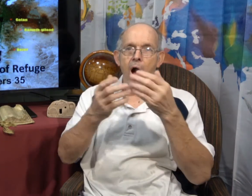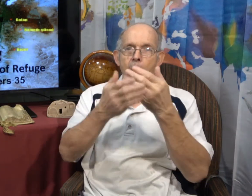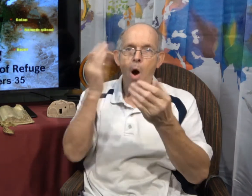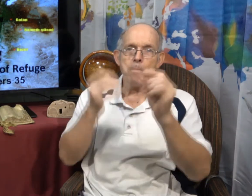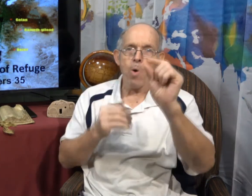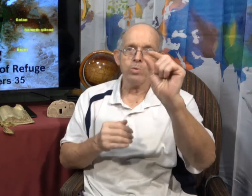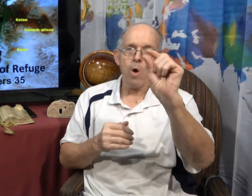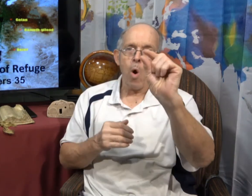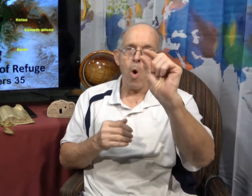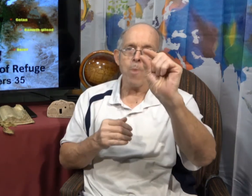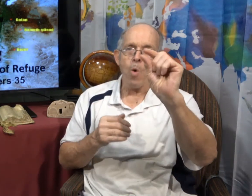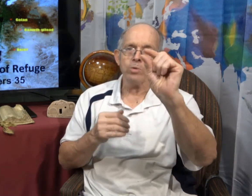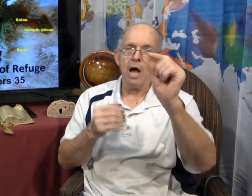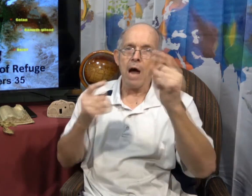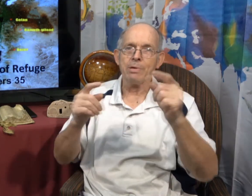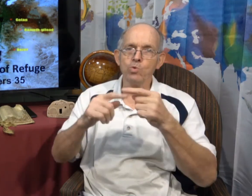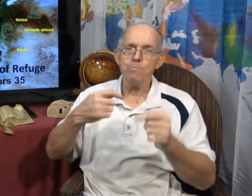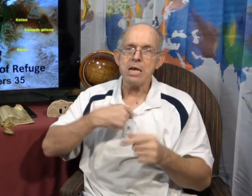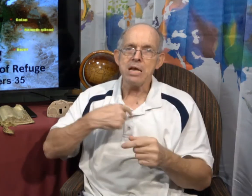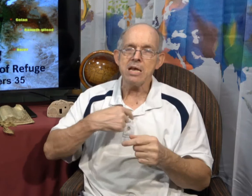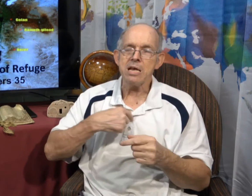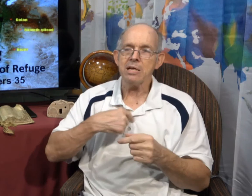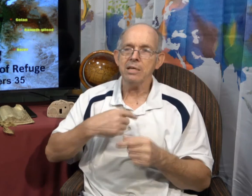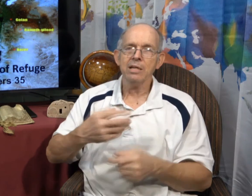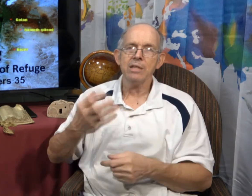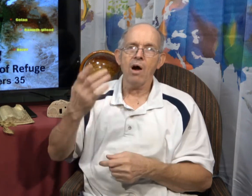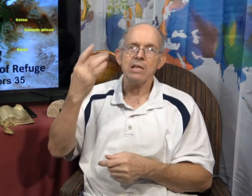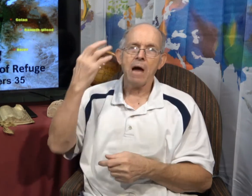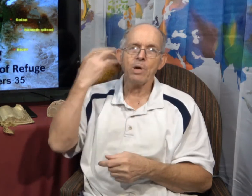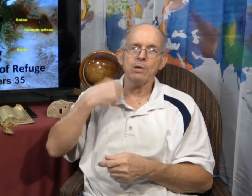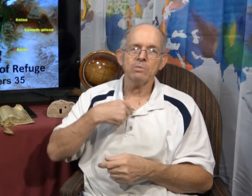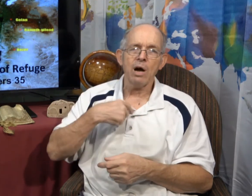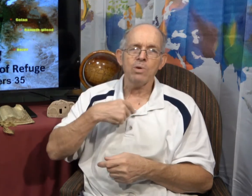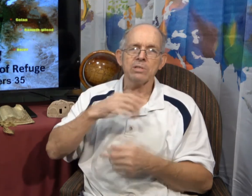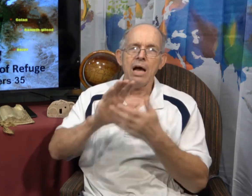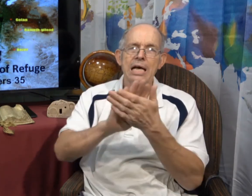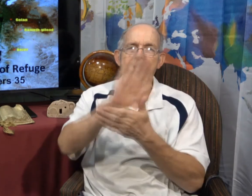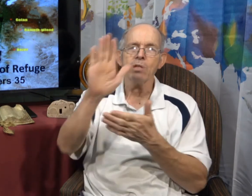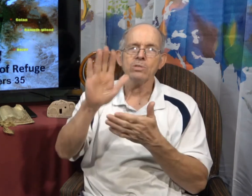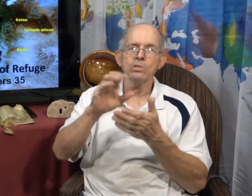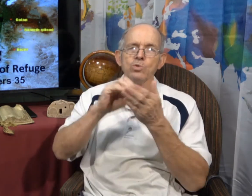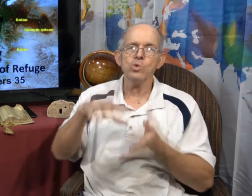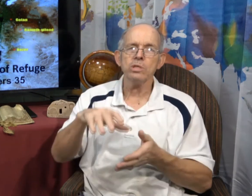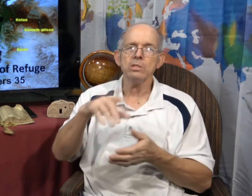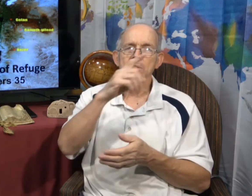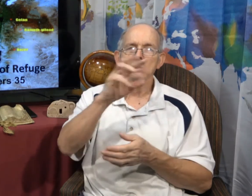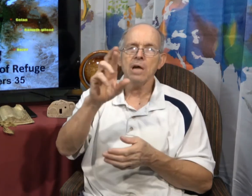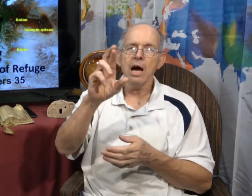Boom. All move. Happens to me. Long time ago, I was tired, Susie. How